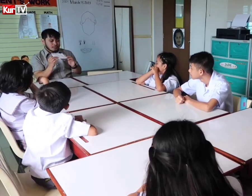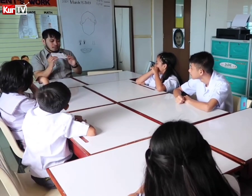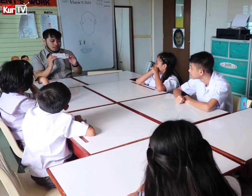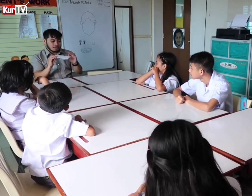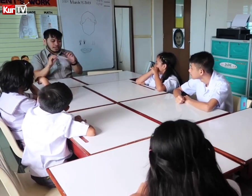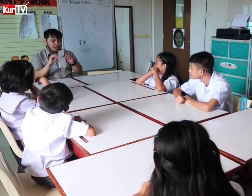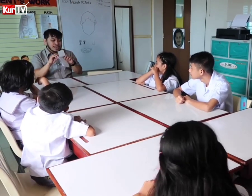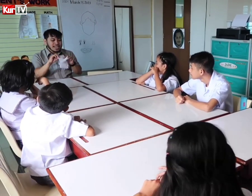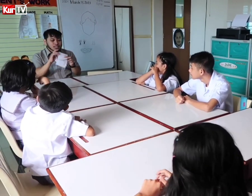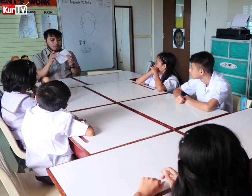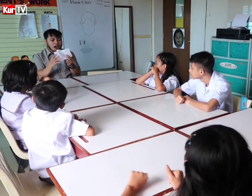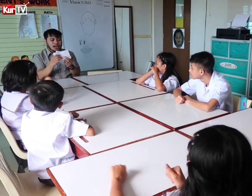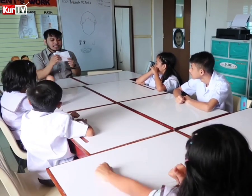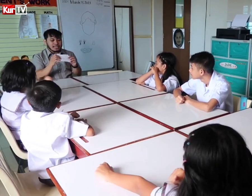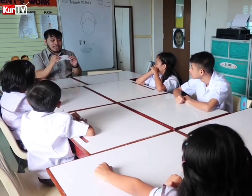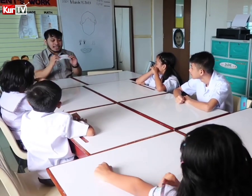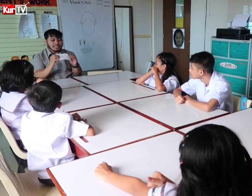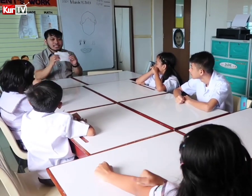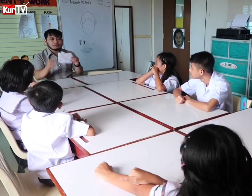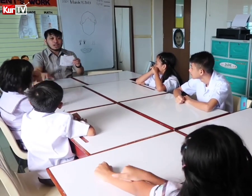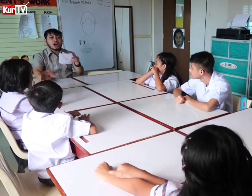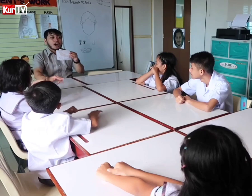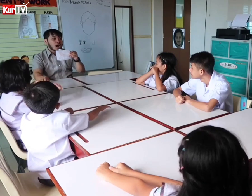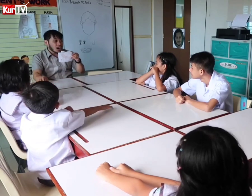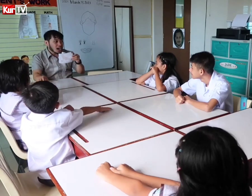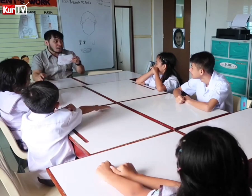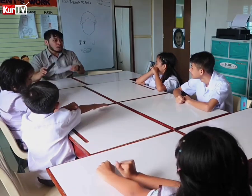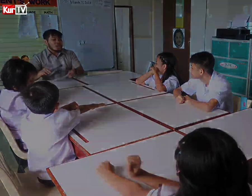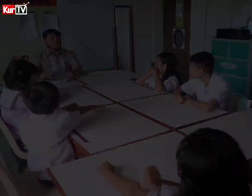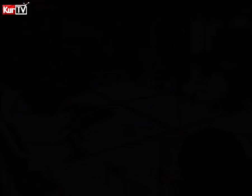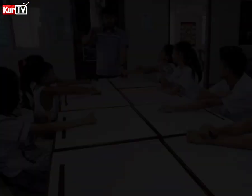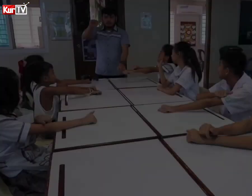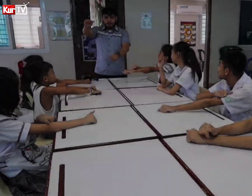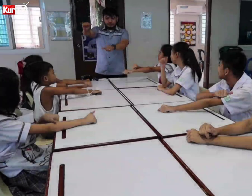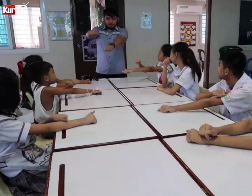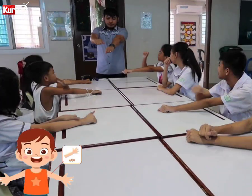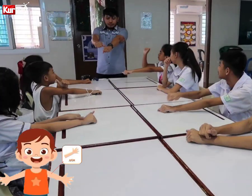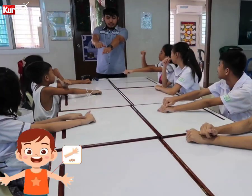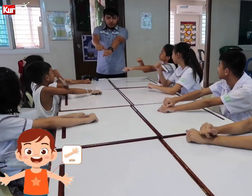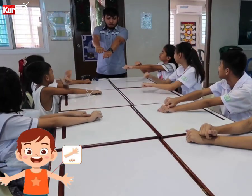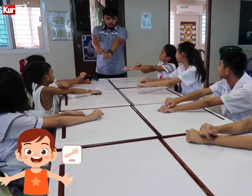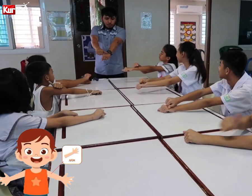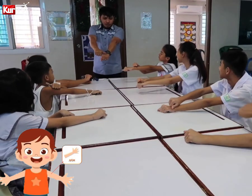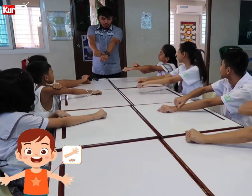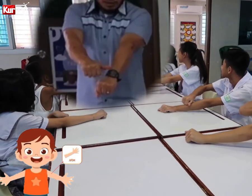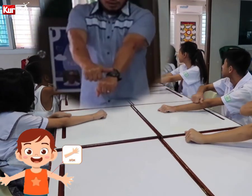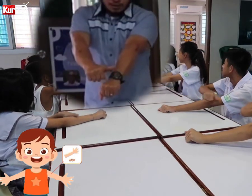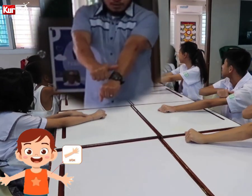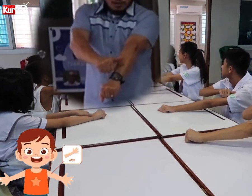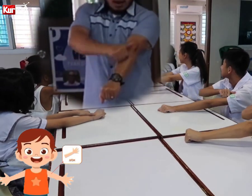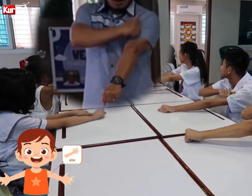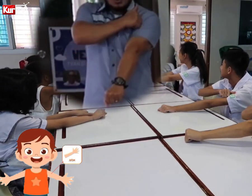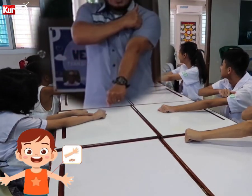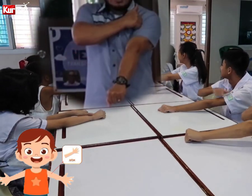Okay. Next part is? Arm. Dito. Arm.